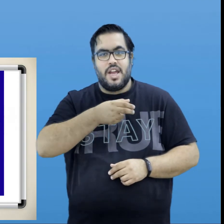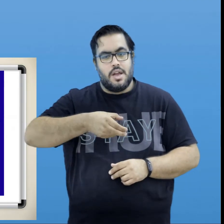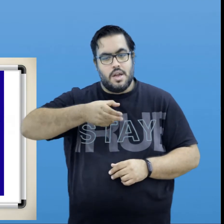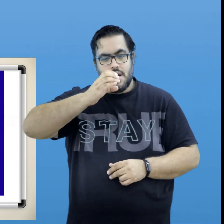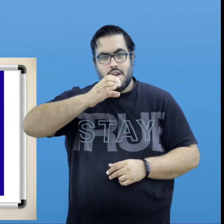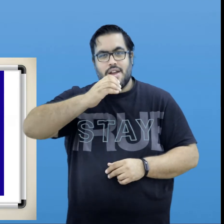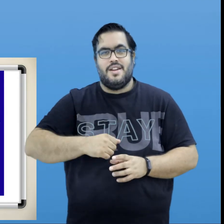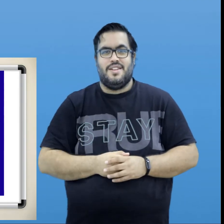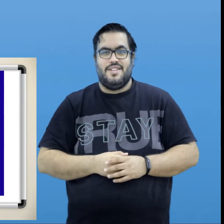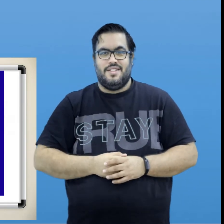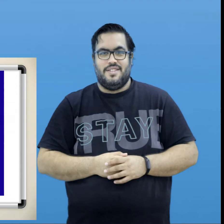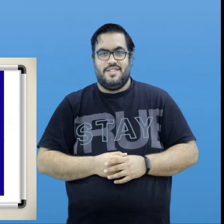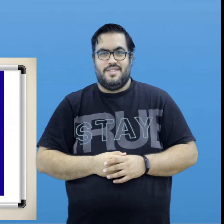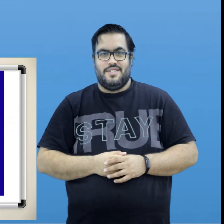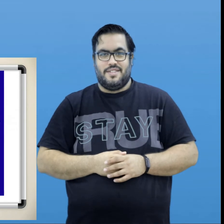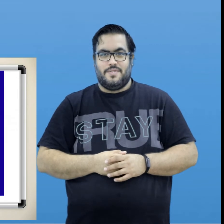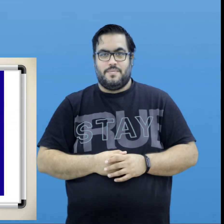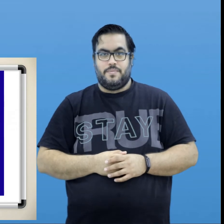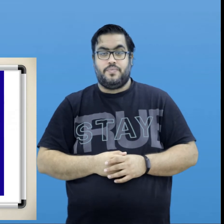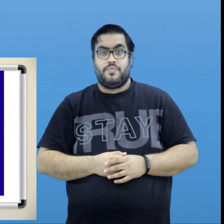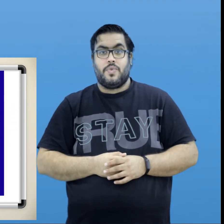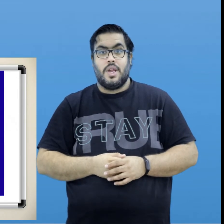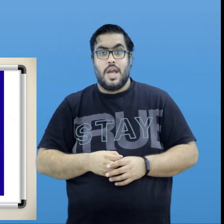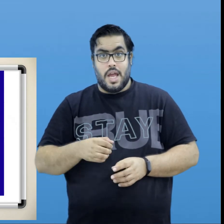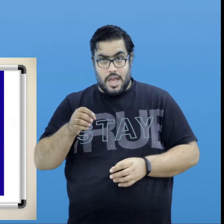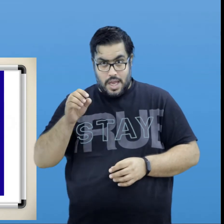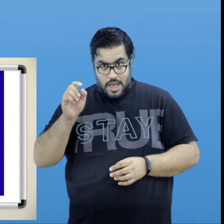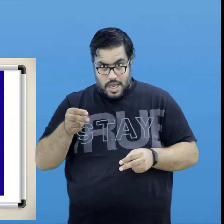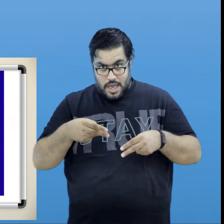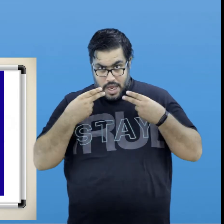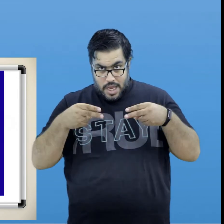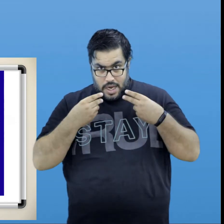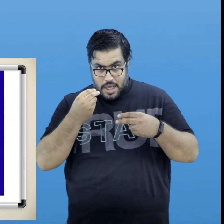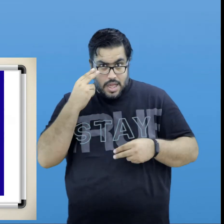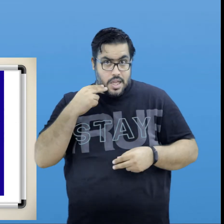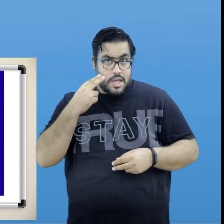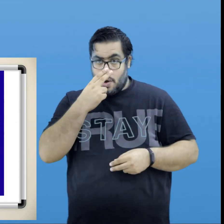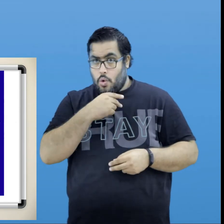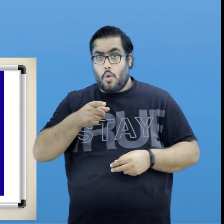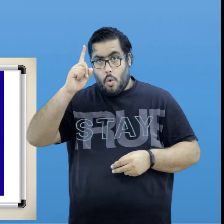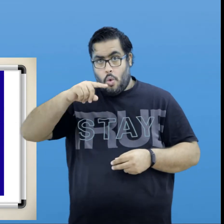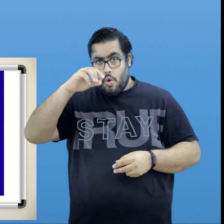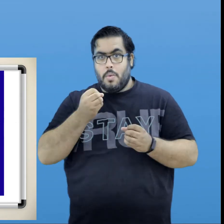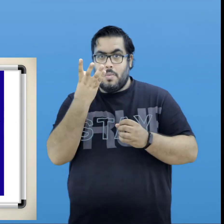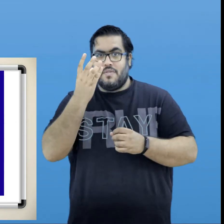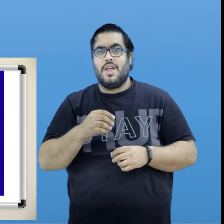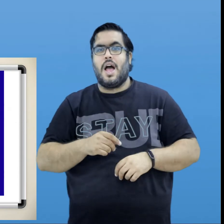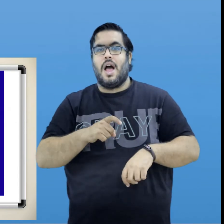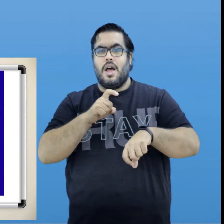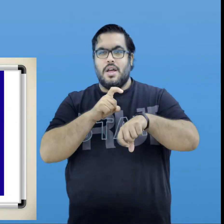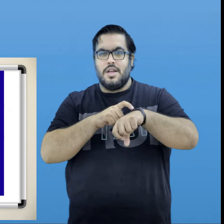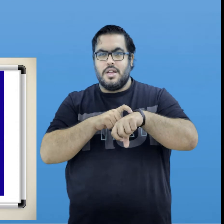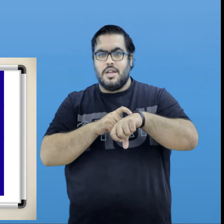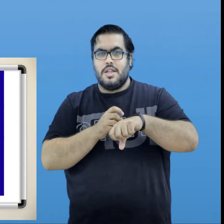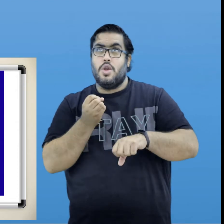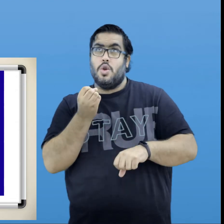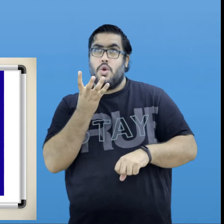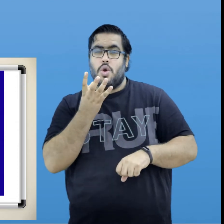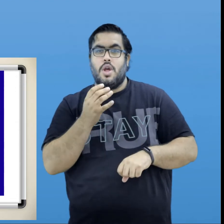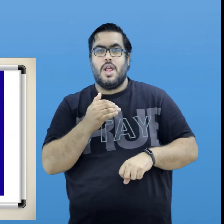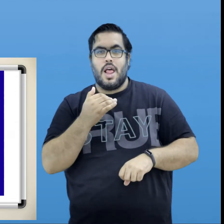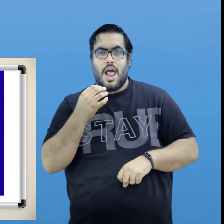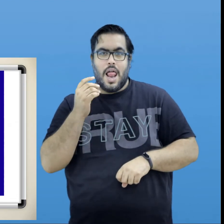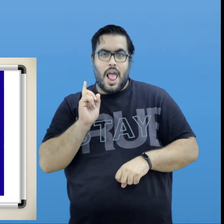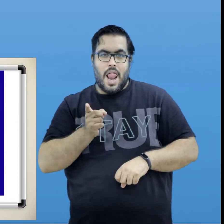For example, the eatery is open every day from noon to 11 p.m. What appeals to people about